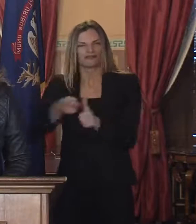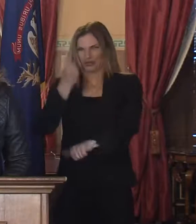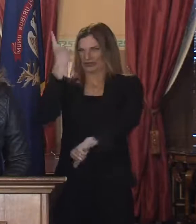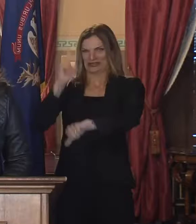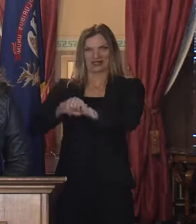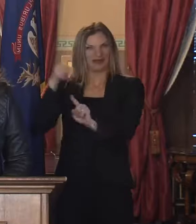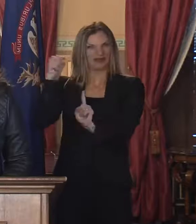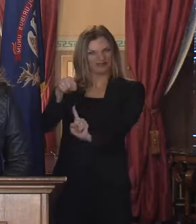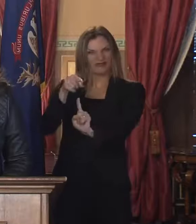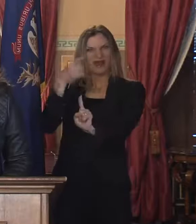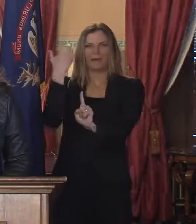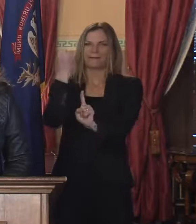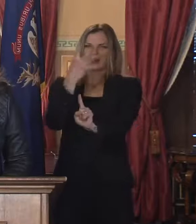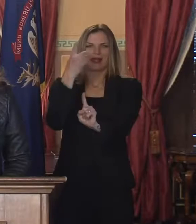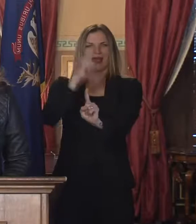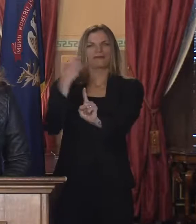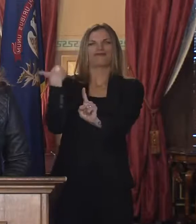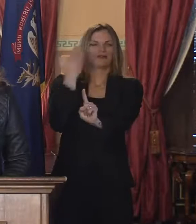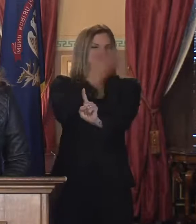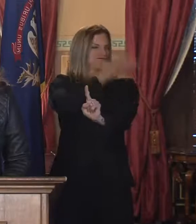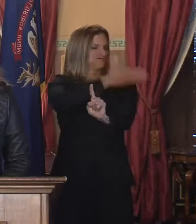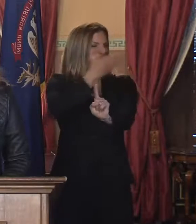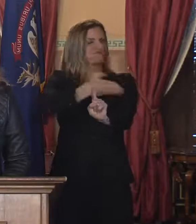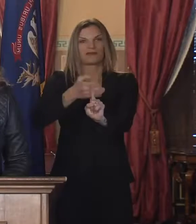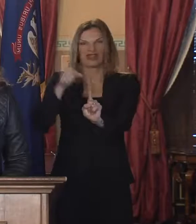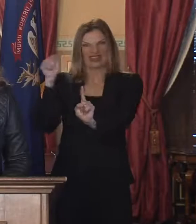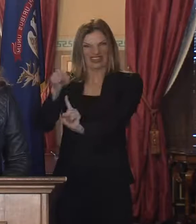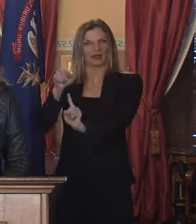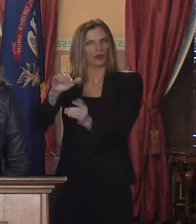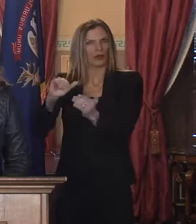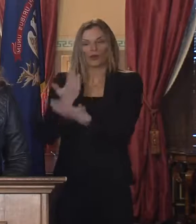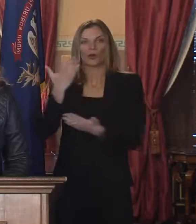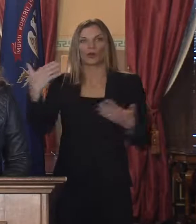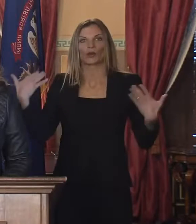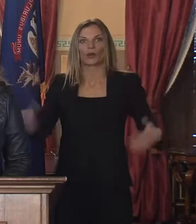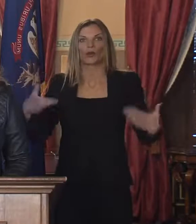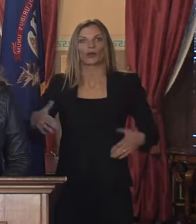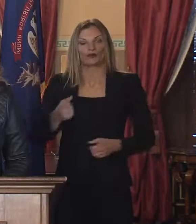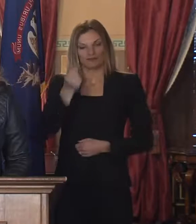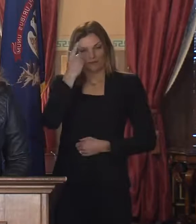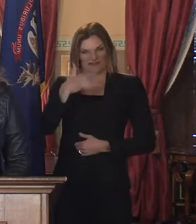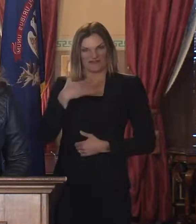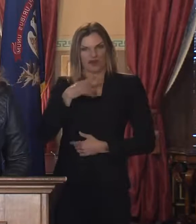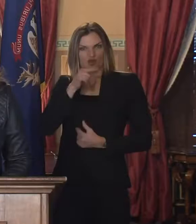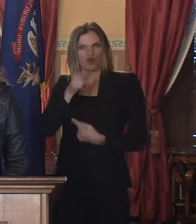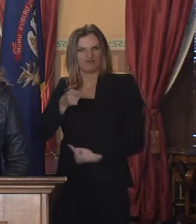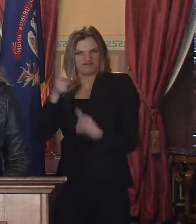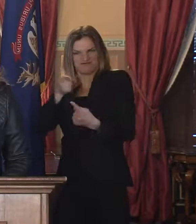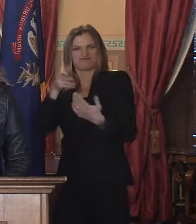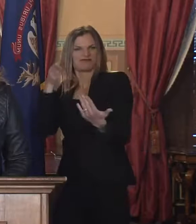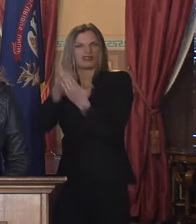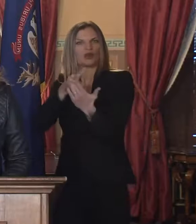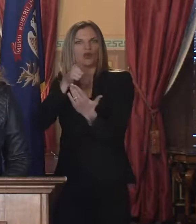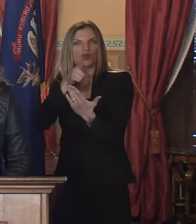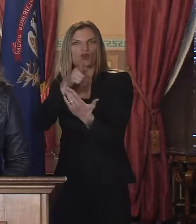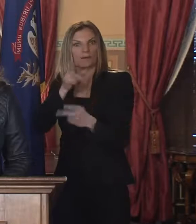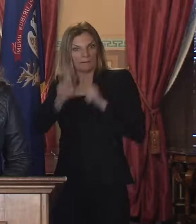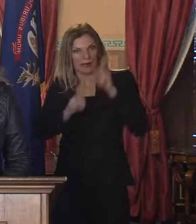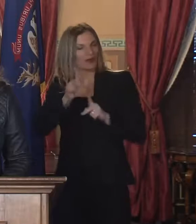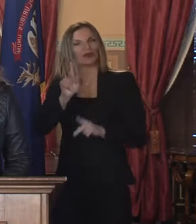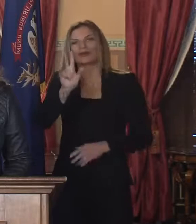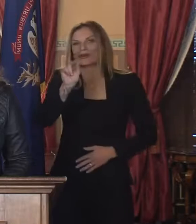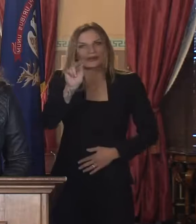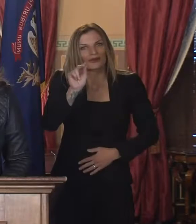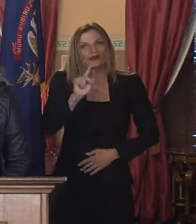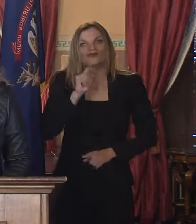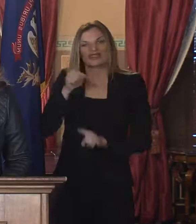lifetimes. I've said it many times, we are not one another's enemy. This virus is our enemy, and